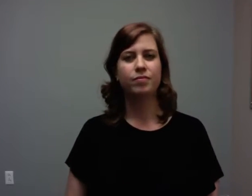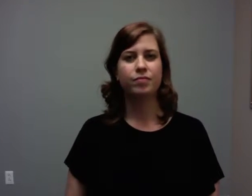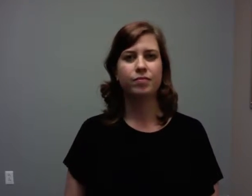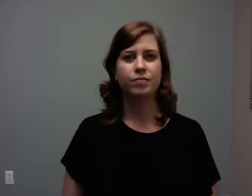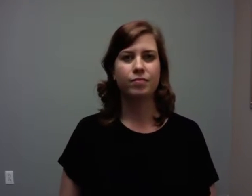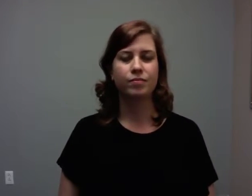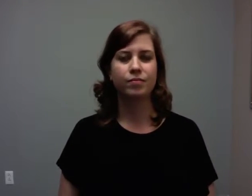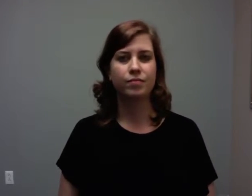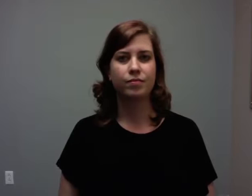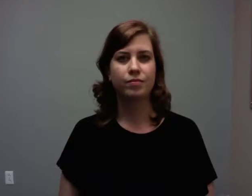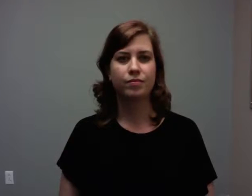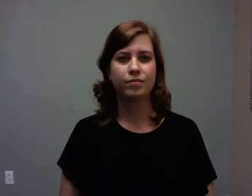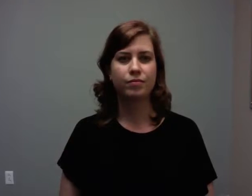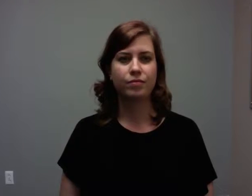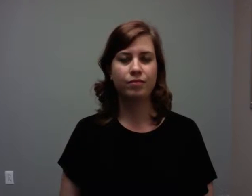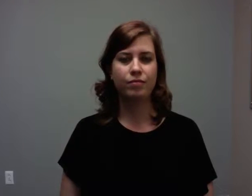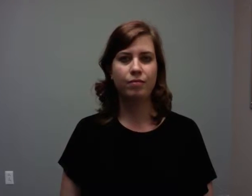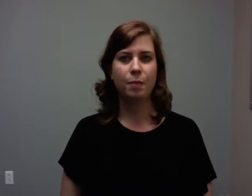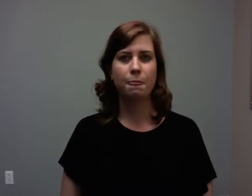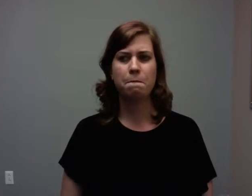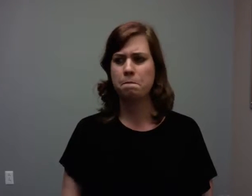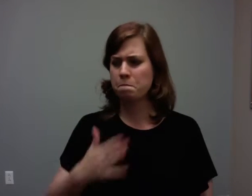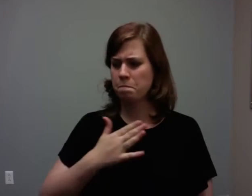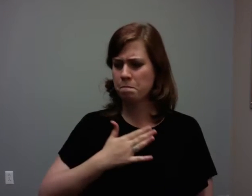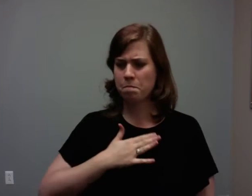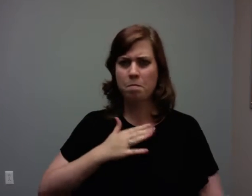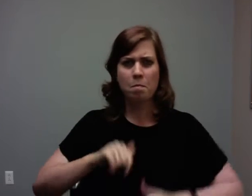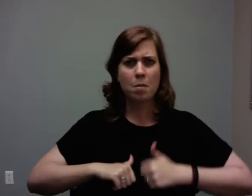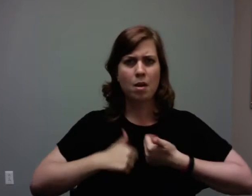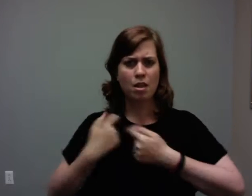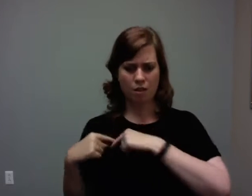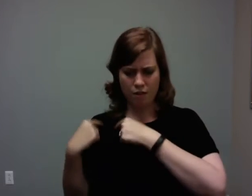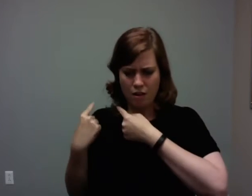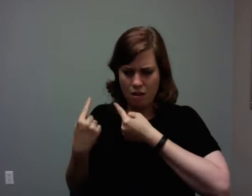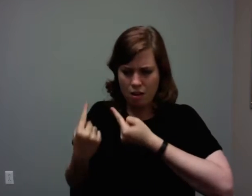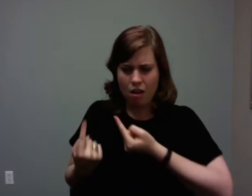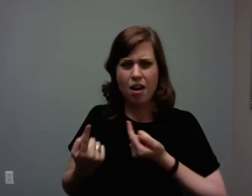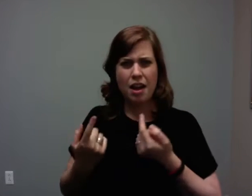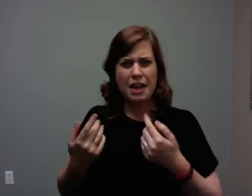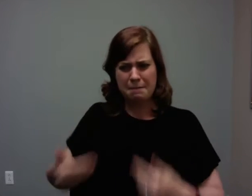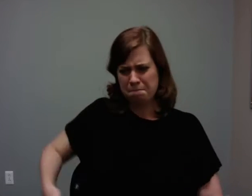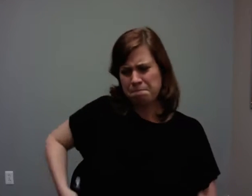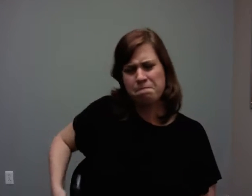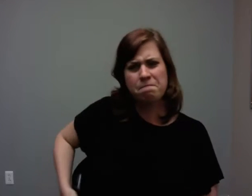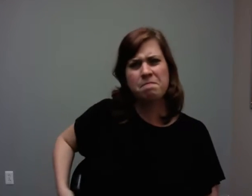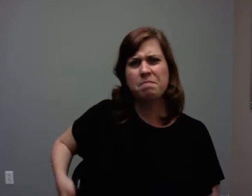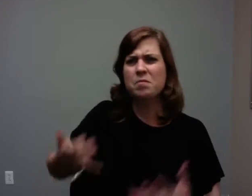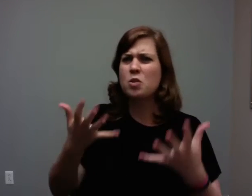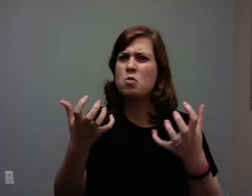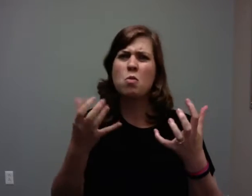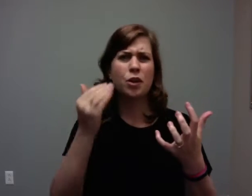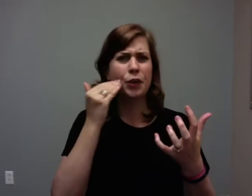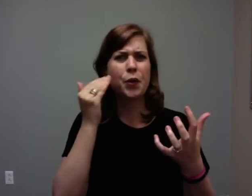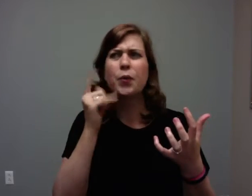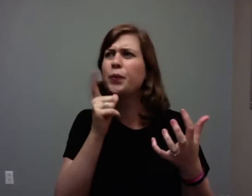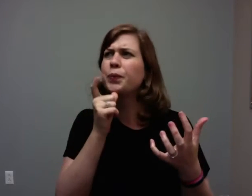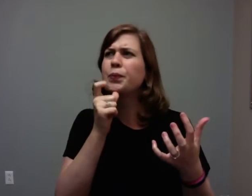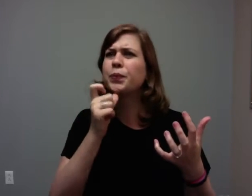way. I had a burning desire my whole life to know. I've listened to other children that were given up